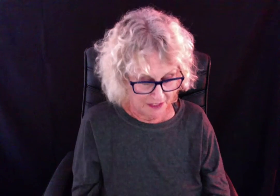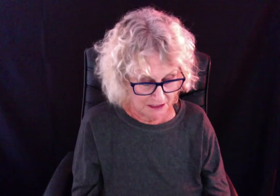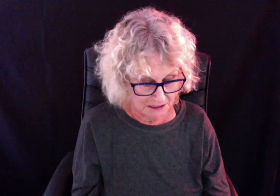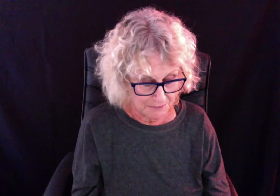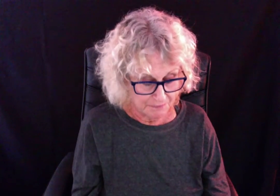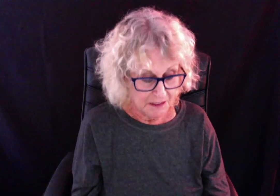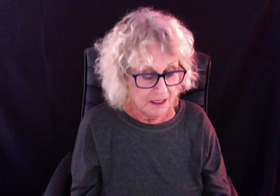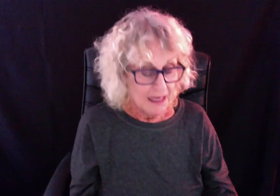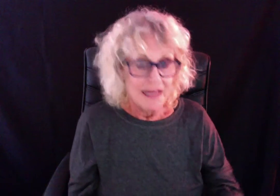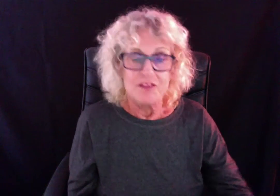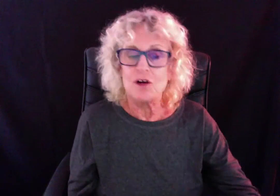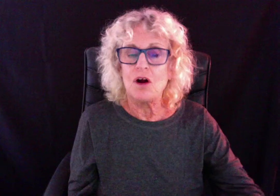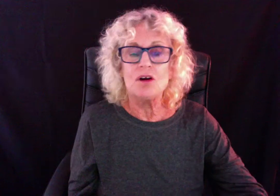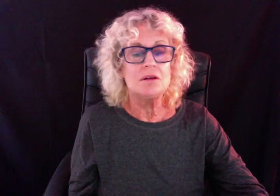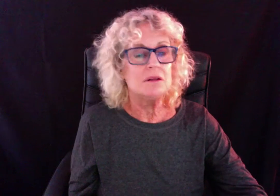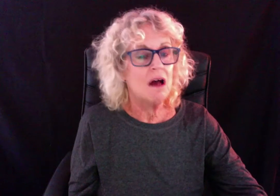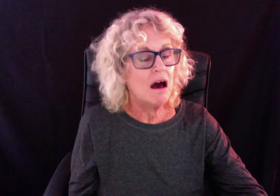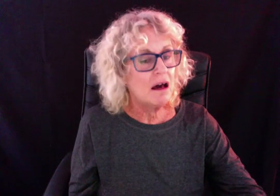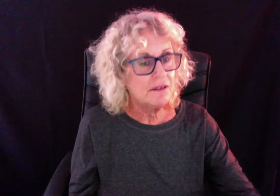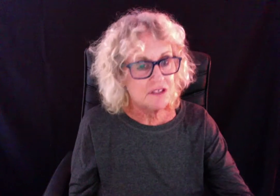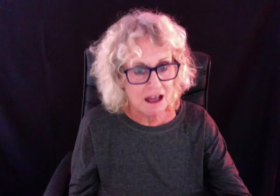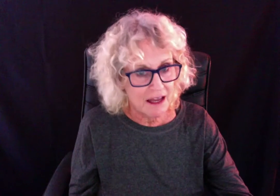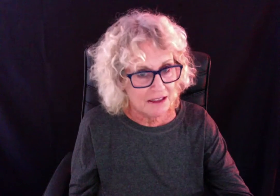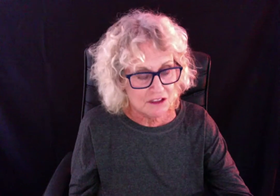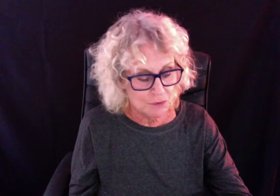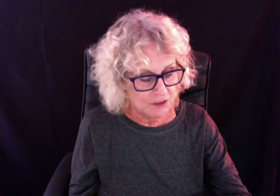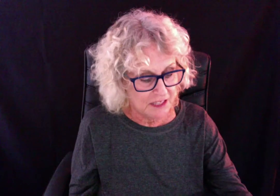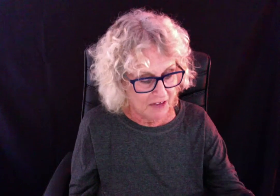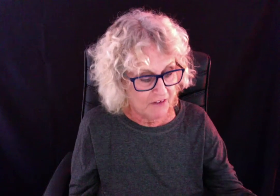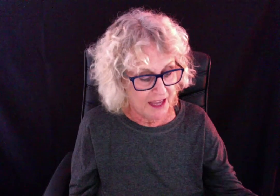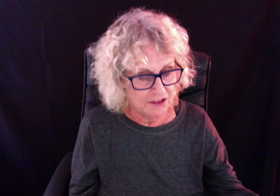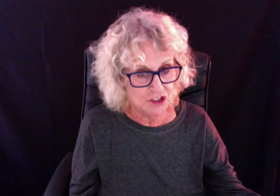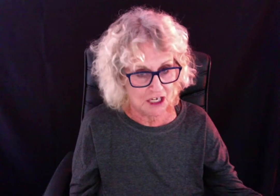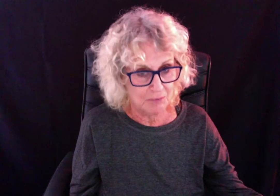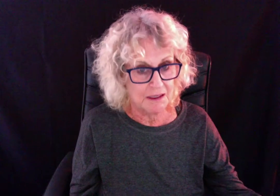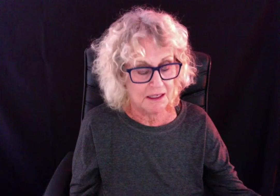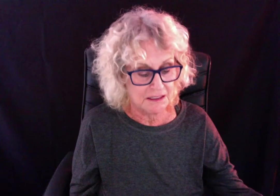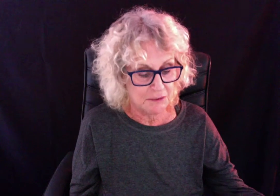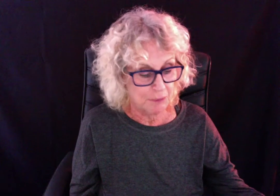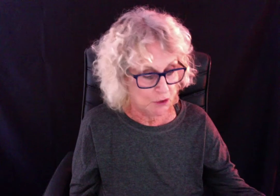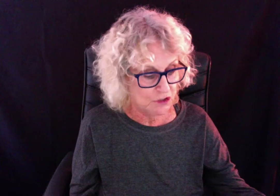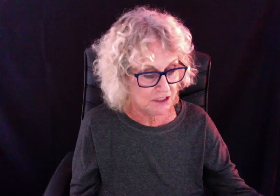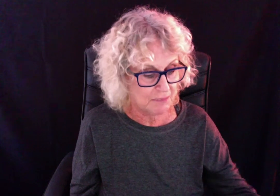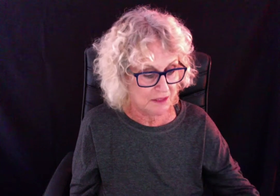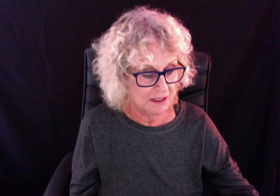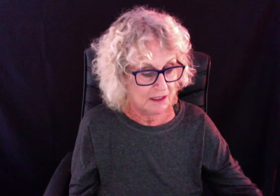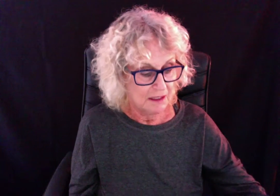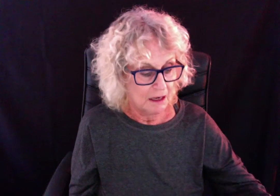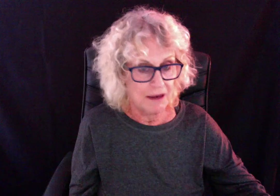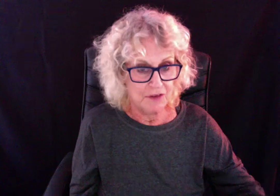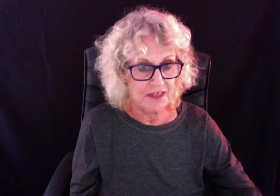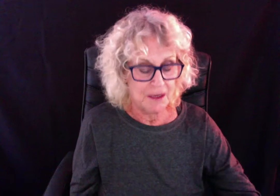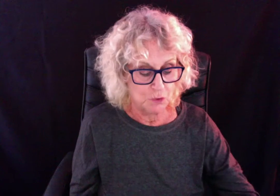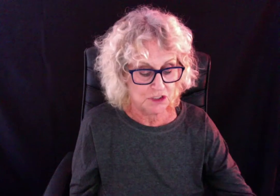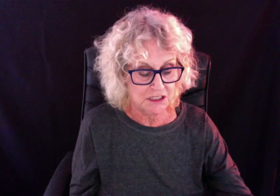face. There are a lot of signs with the F hand shape, and I did post something about that. We'll see a